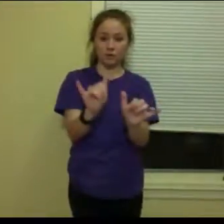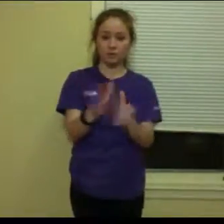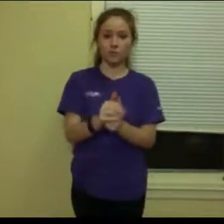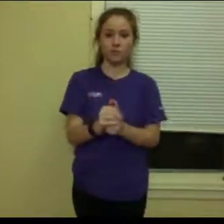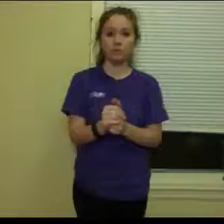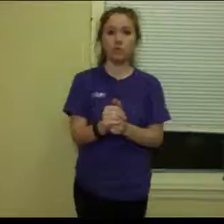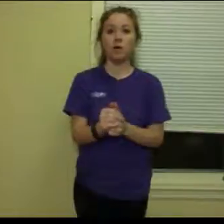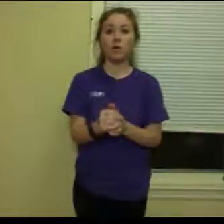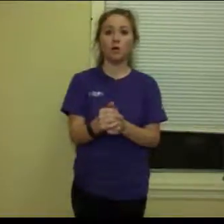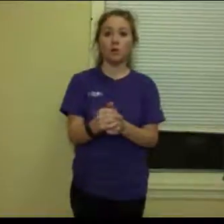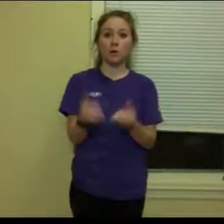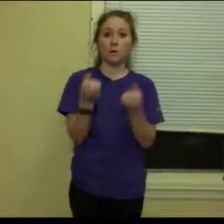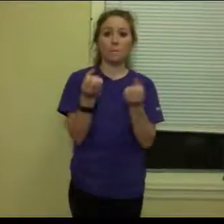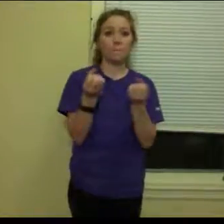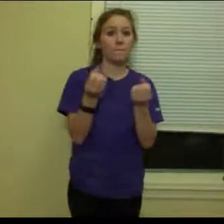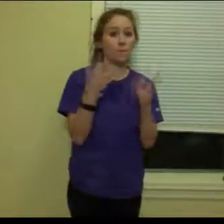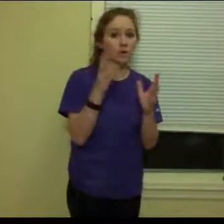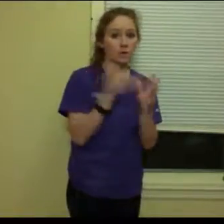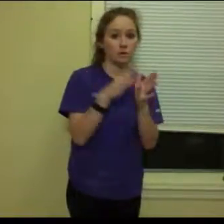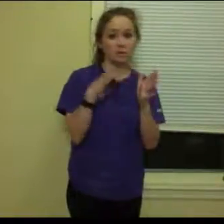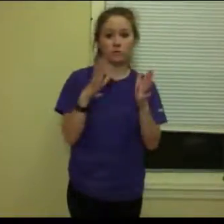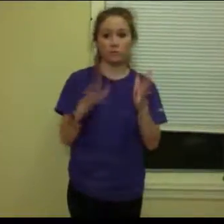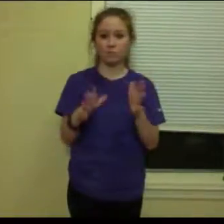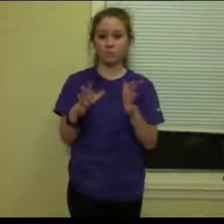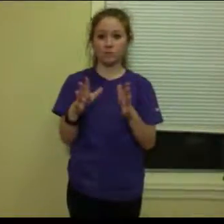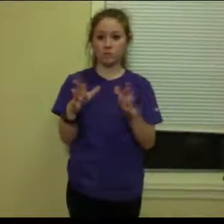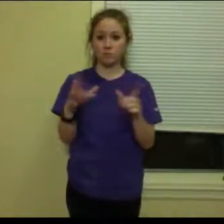But for democracy to work, it must have